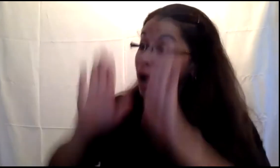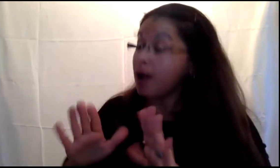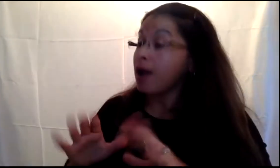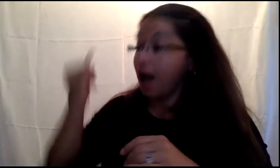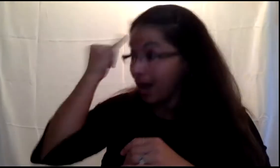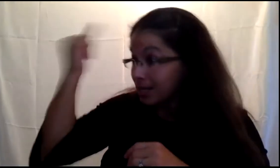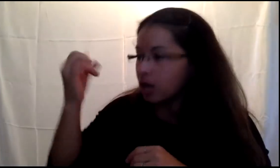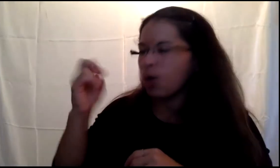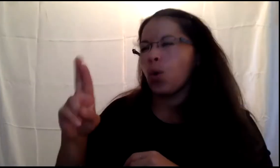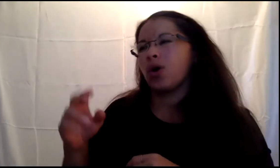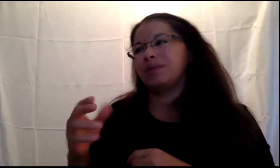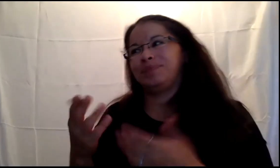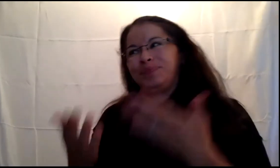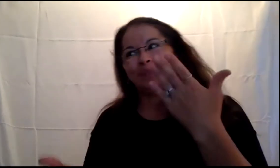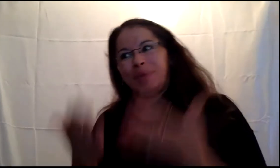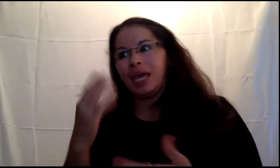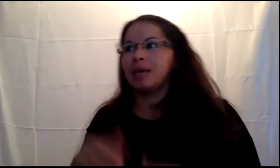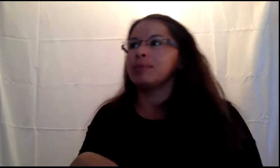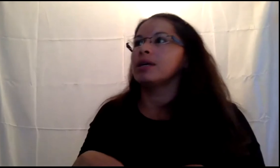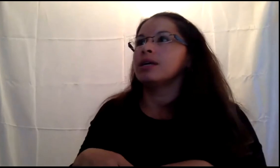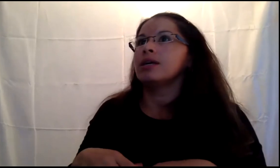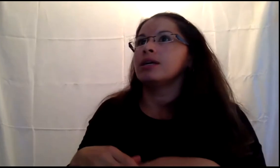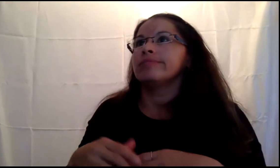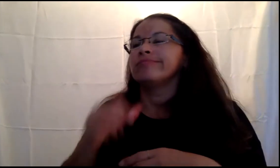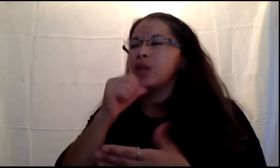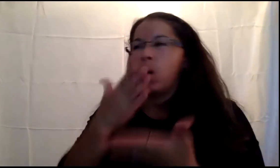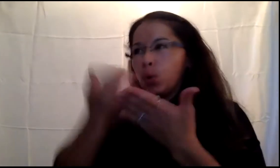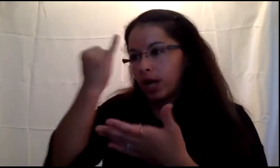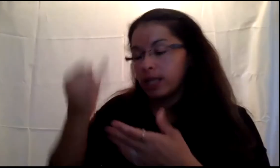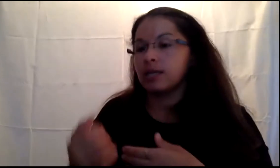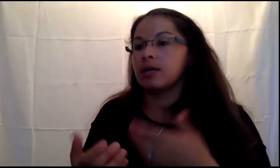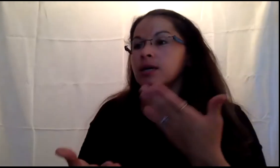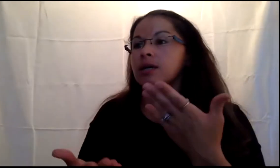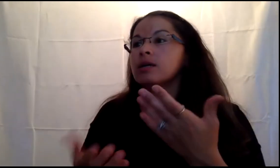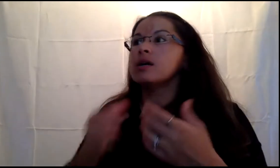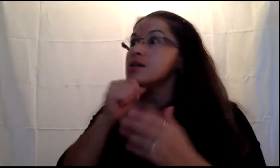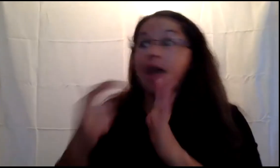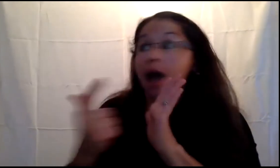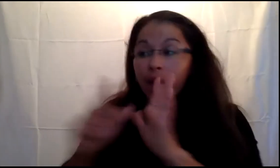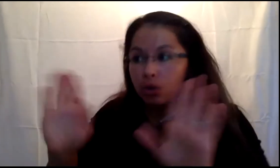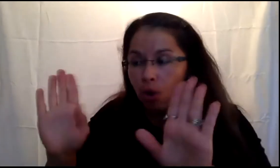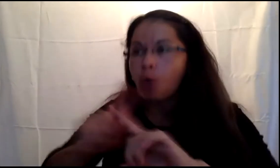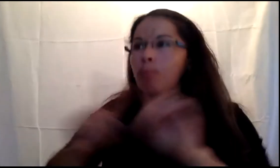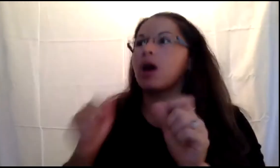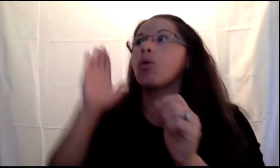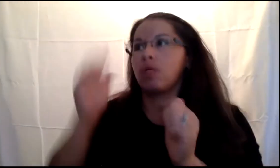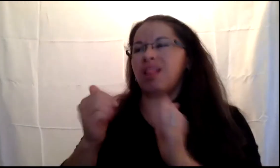something that, not that it wouldn't be allowed to have, but that maybe will face some other challenges of different types, just like other organizations that begin